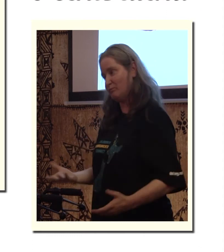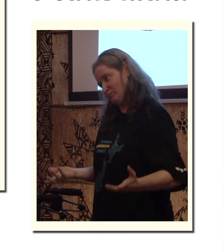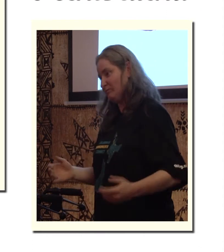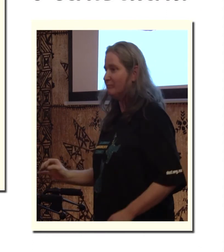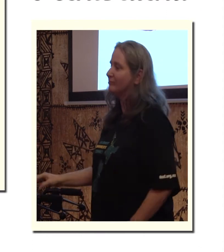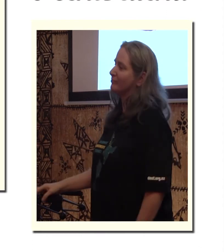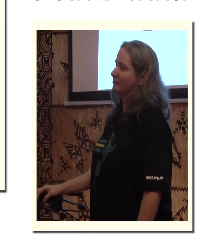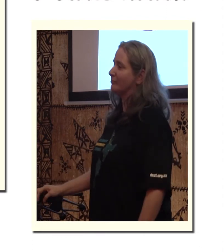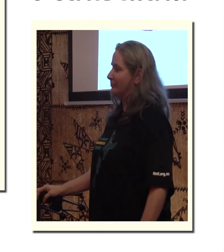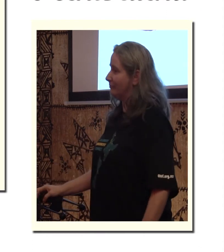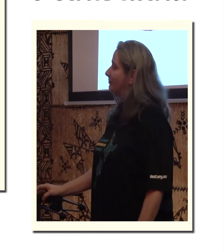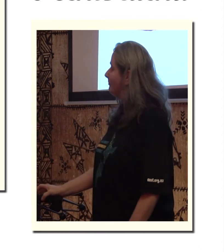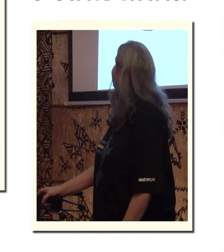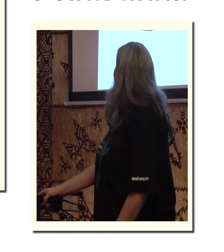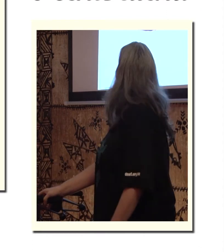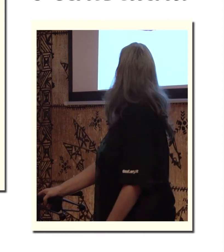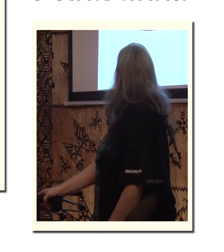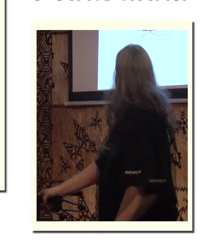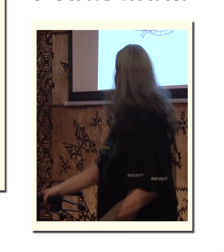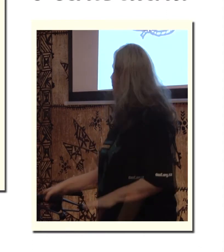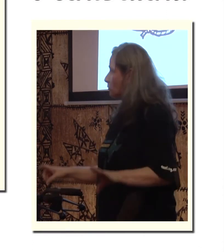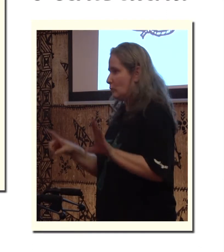Or X-ray, depends on where it is.